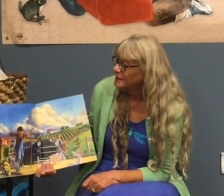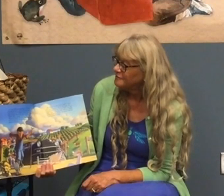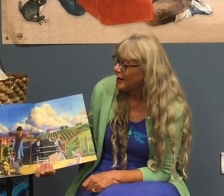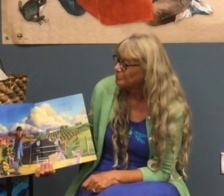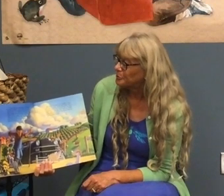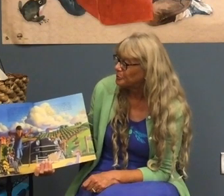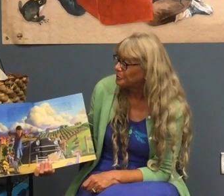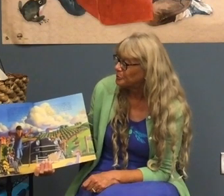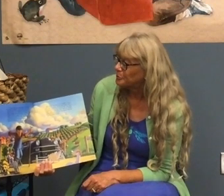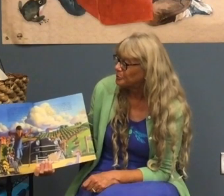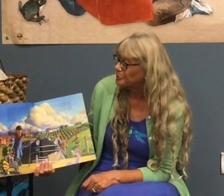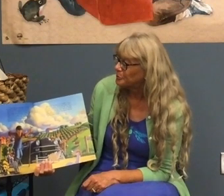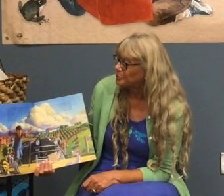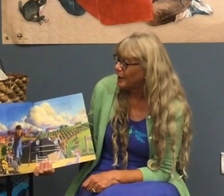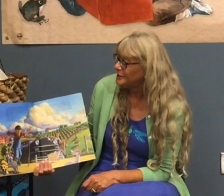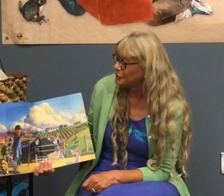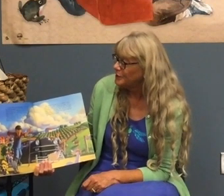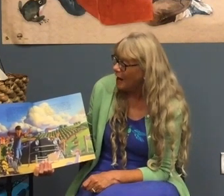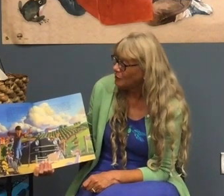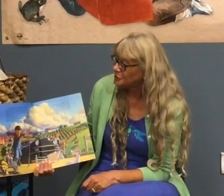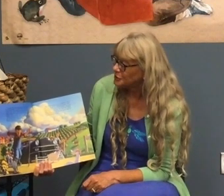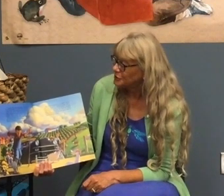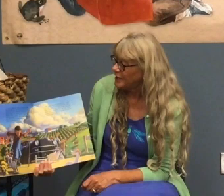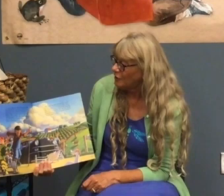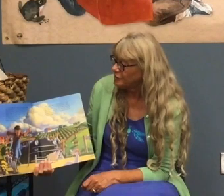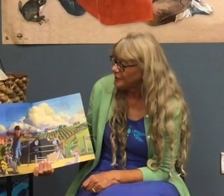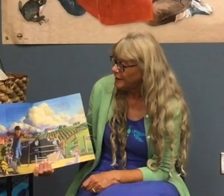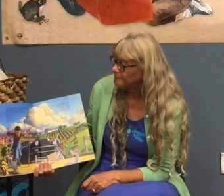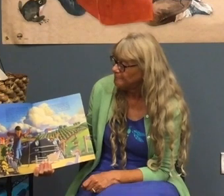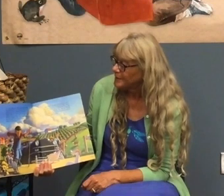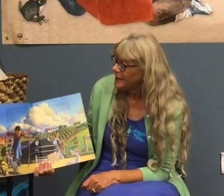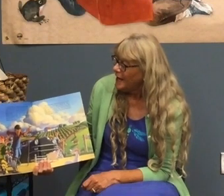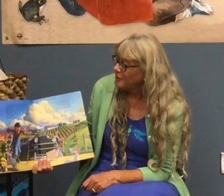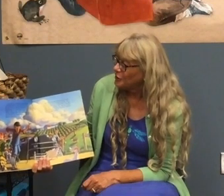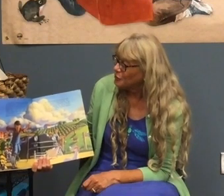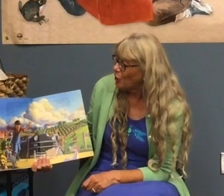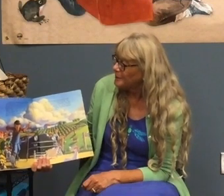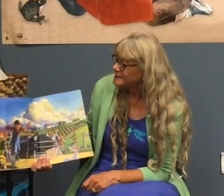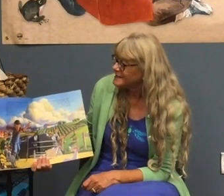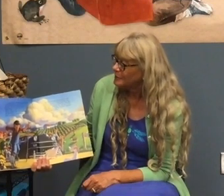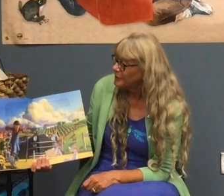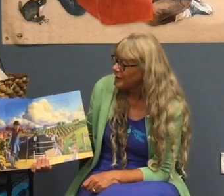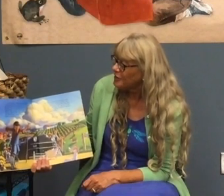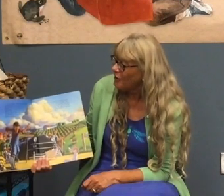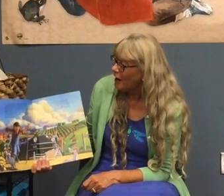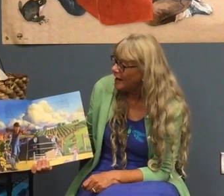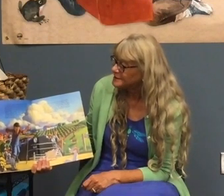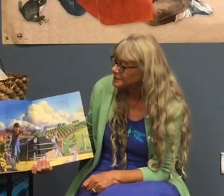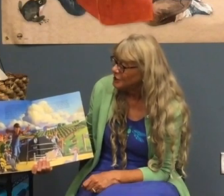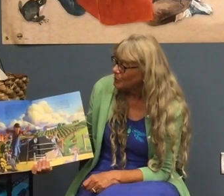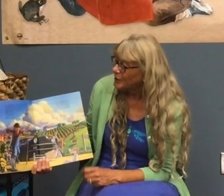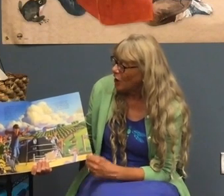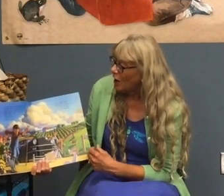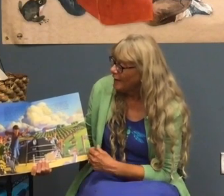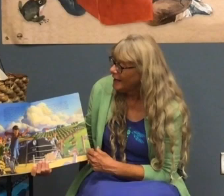balloon farm bright and early. Old town turned out for them. And though nobody said what they